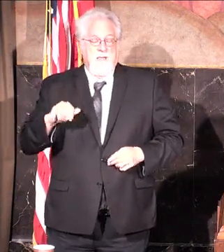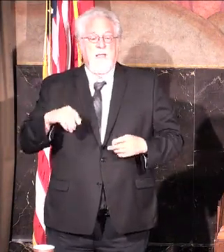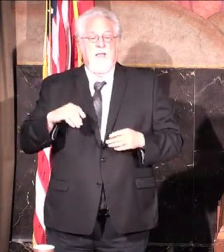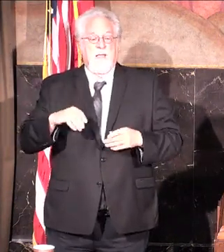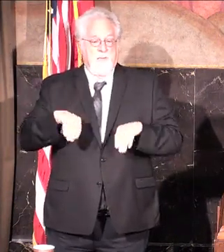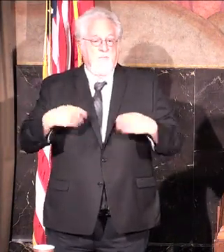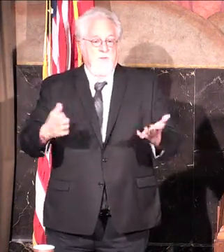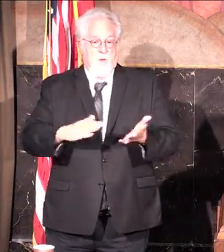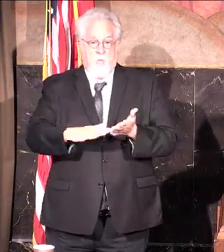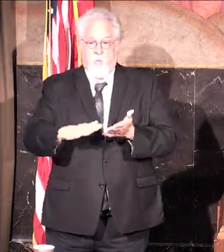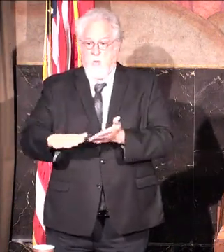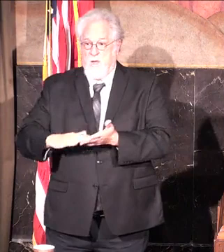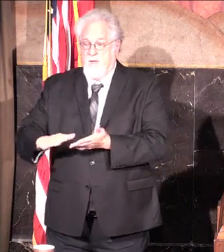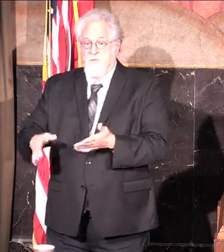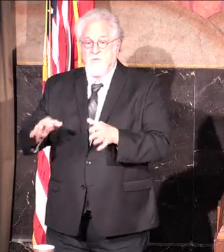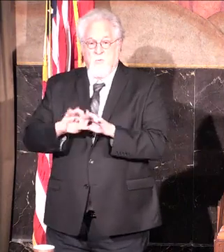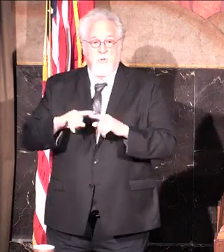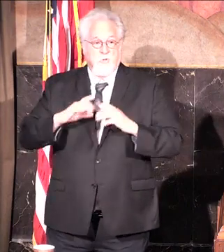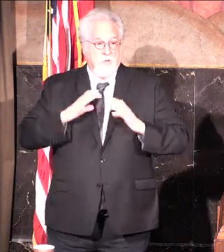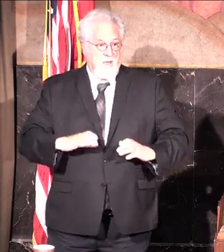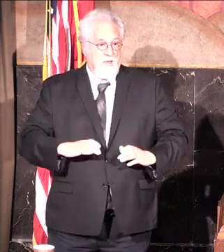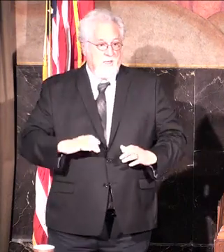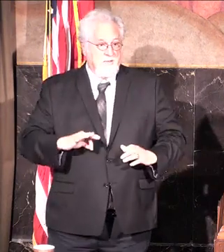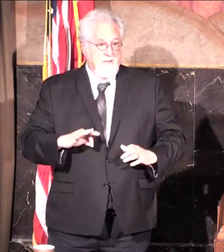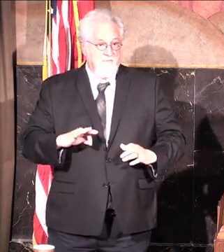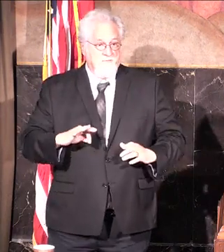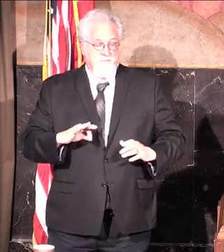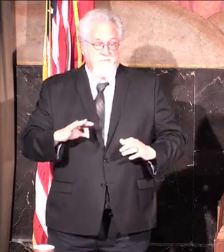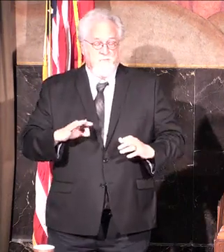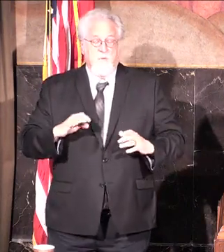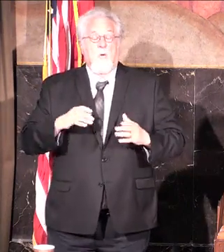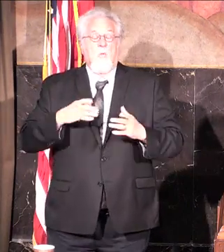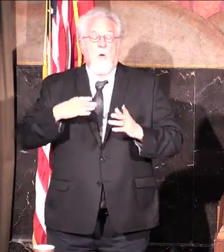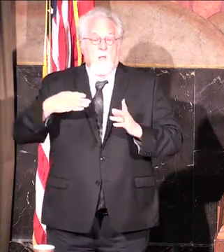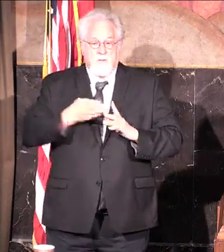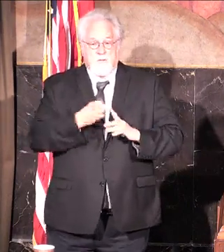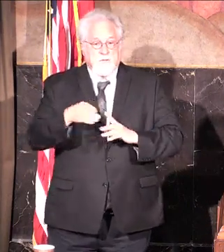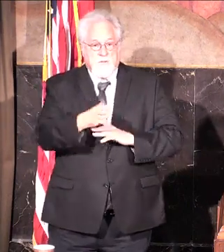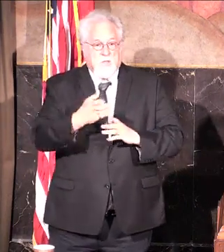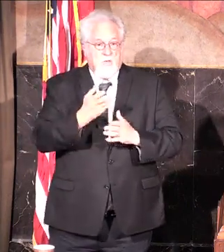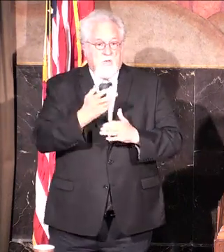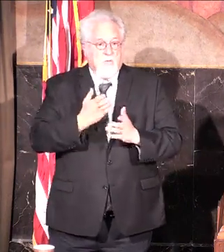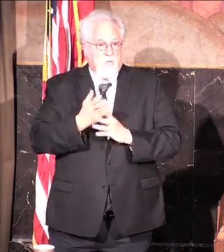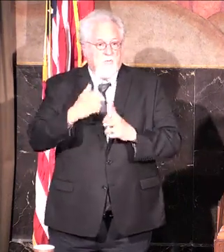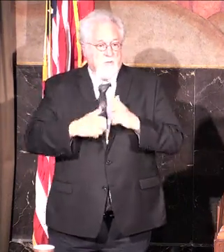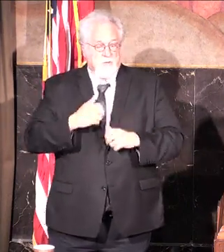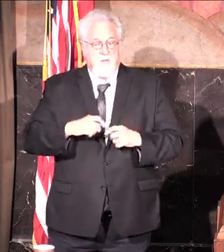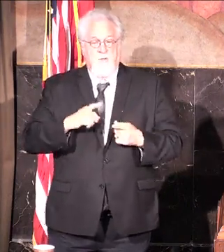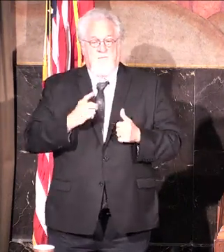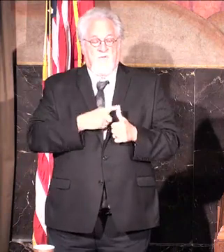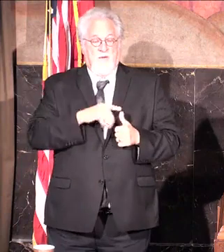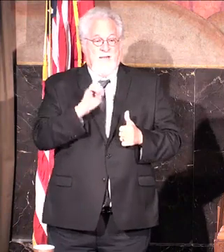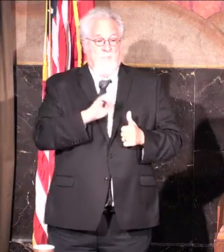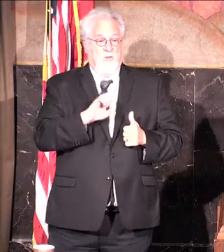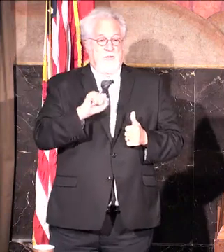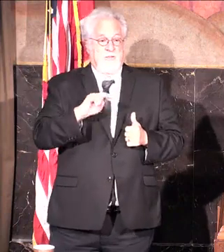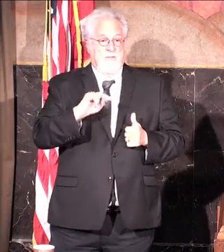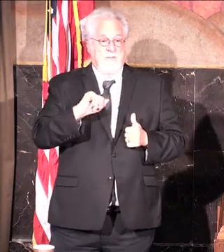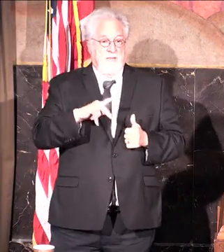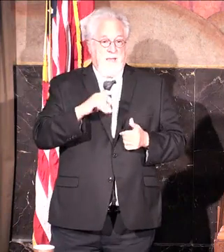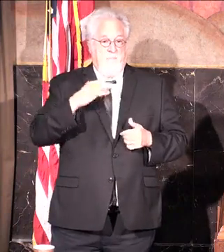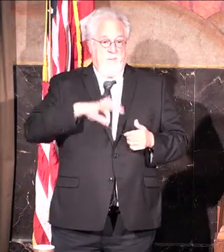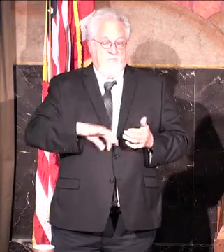waivers that will be important to clients as they continue to navigate this crisis. First, emergency SNAP benefits have been approved.